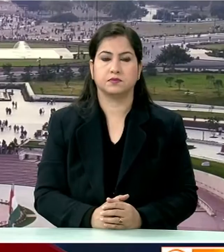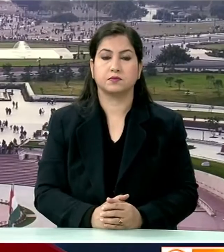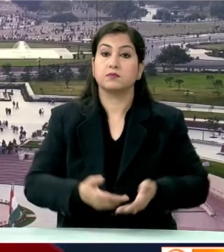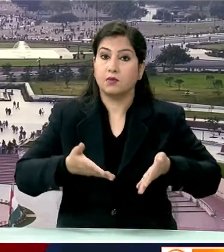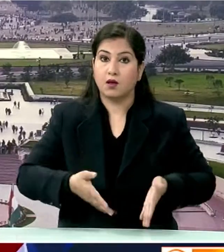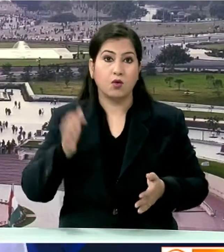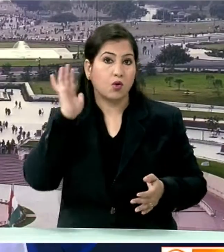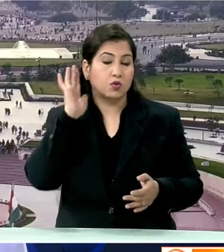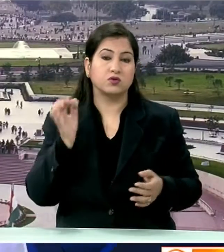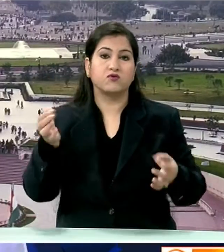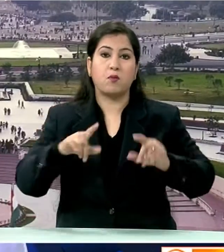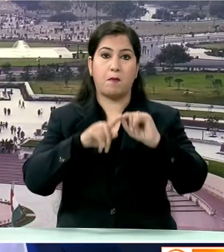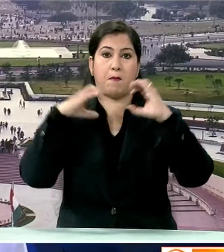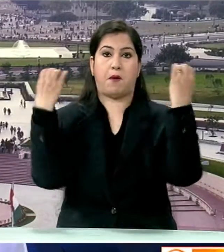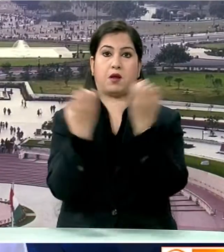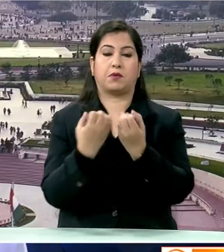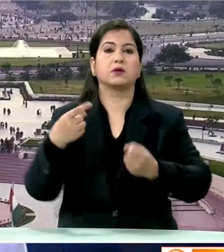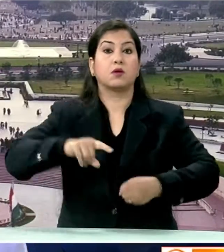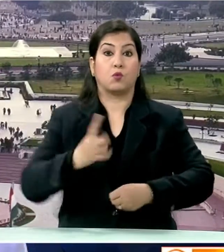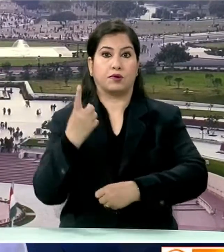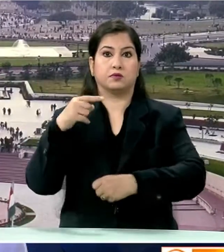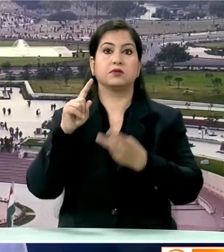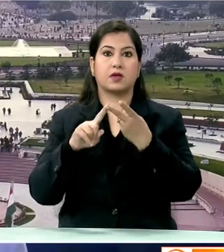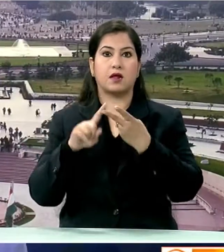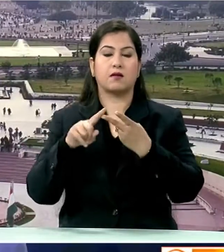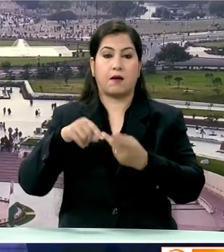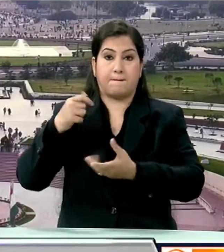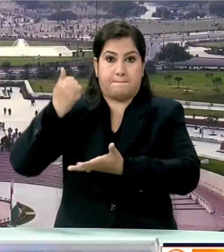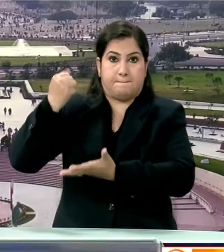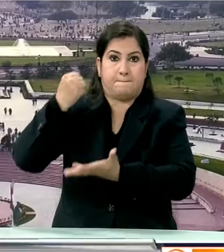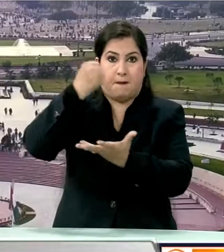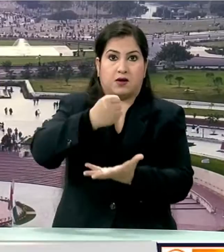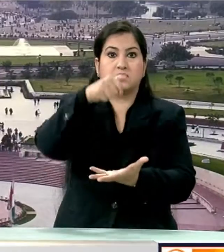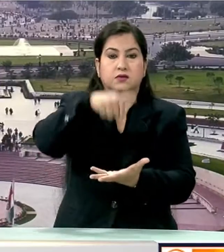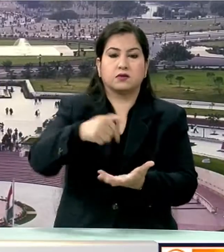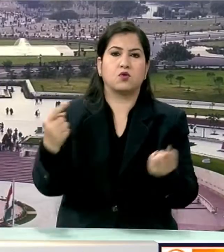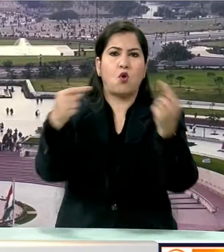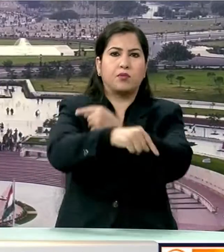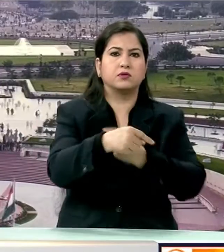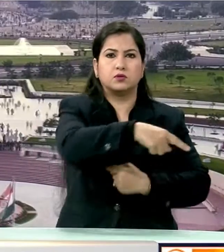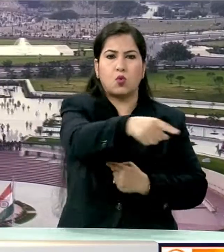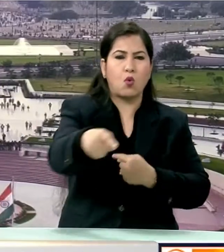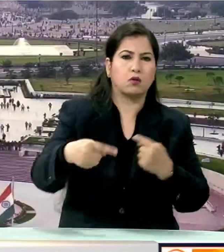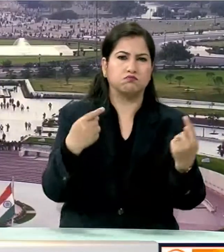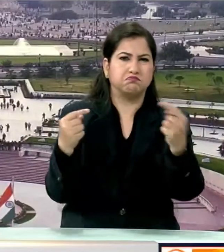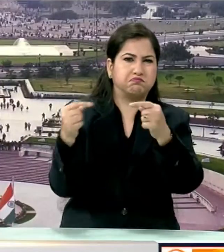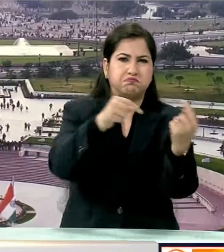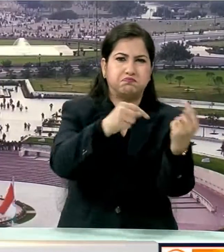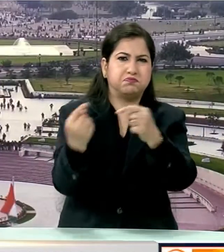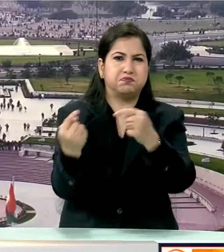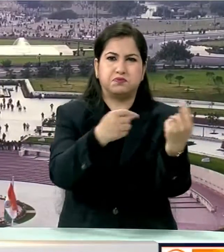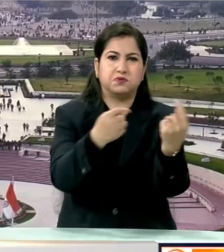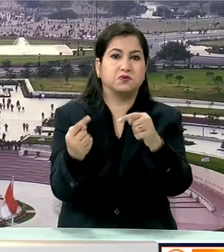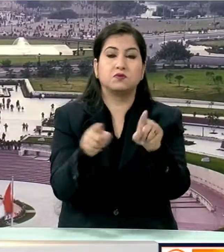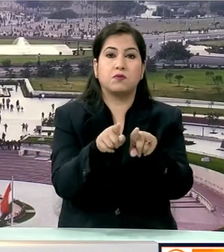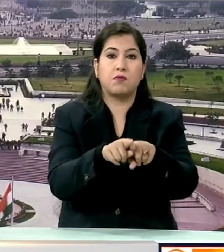And now news from Parliament. On day one of the second leg of the budget session, opposition created ruckus on the issue of violence in